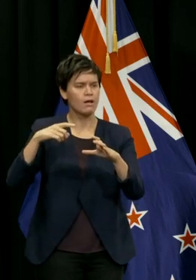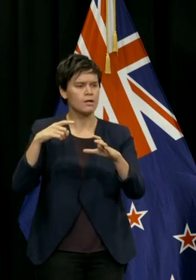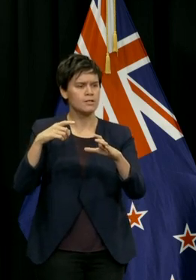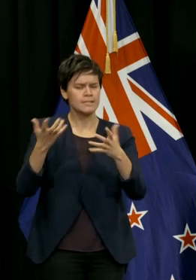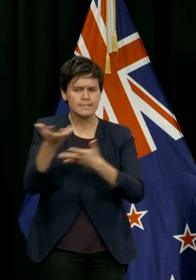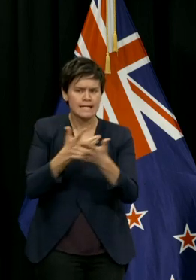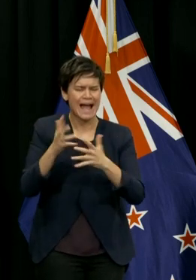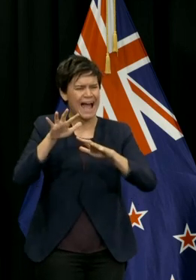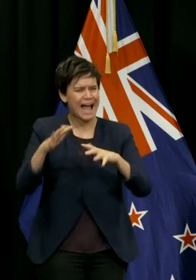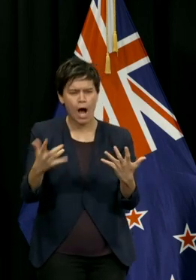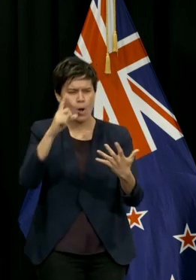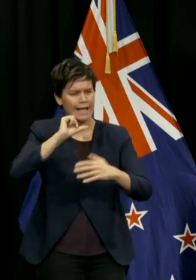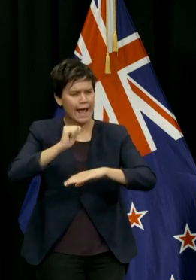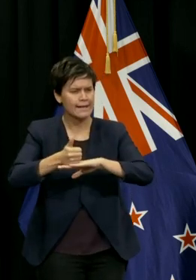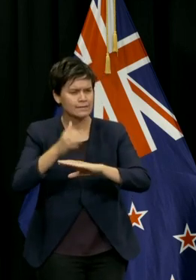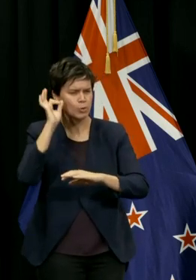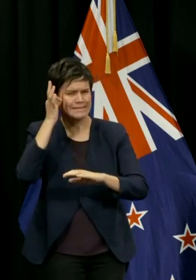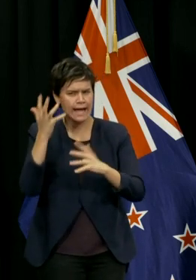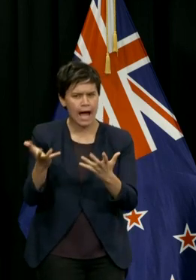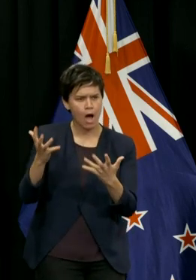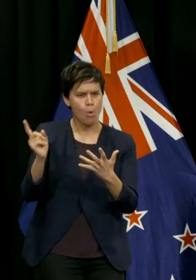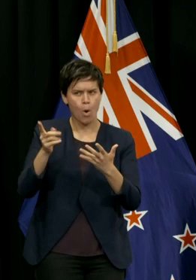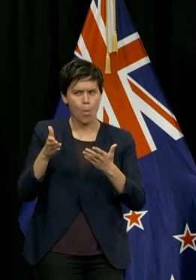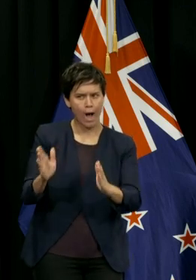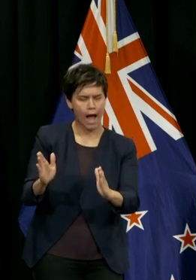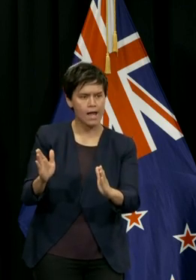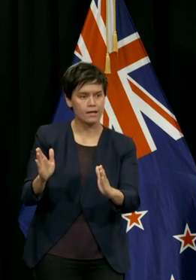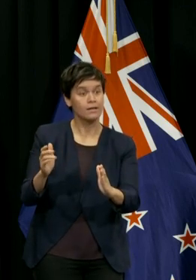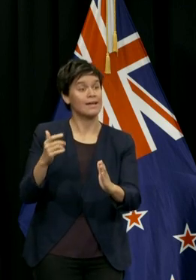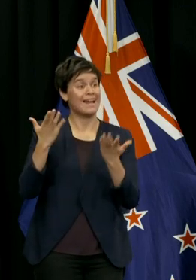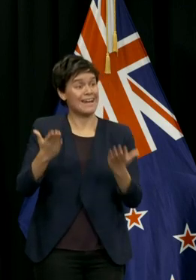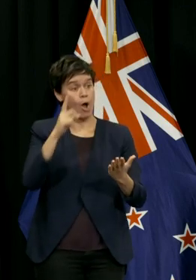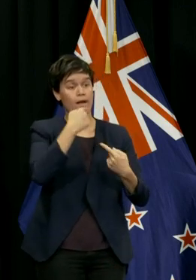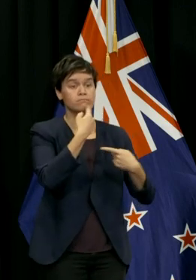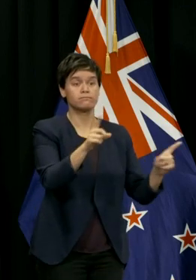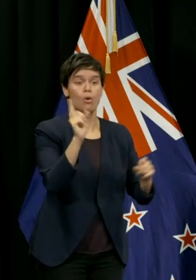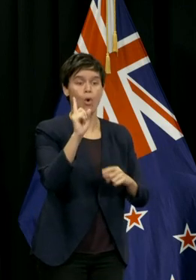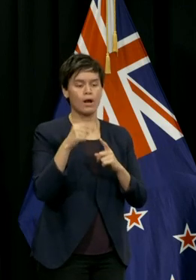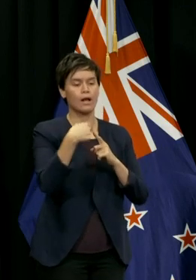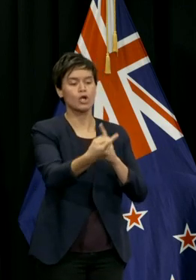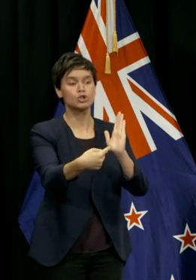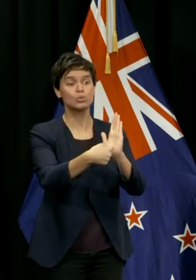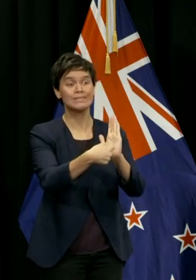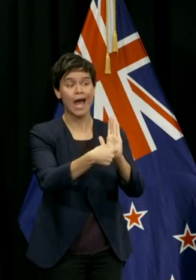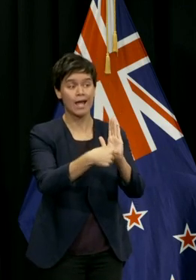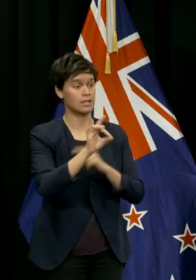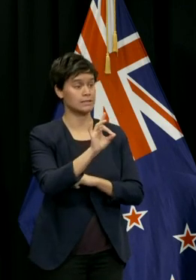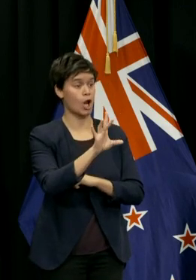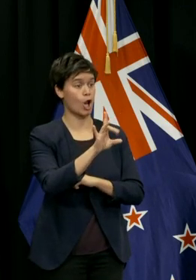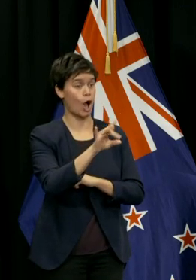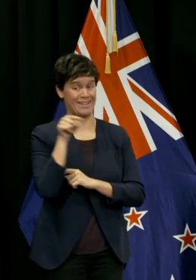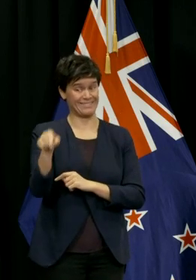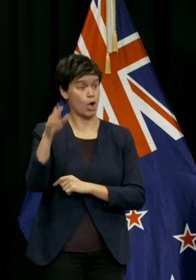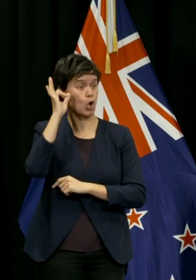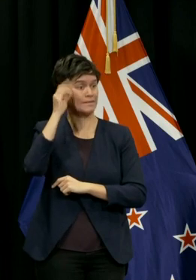work, and today I can confirm the committee's first meeting will be next Tuesday at 10 a.m. It will be held remotely. This